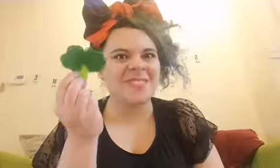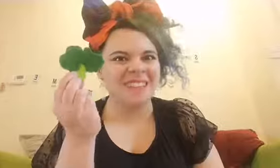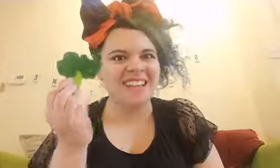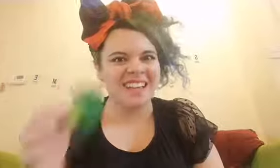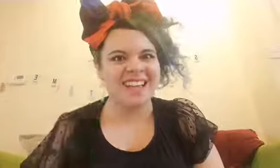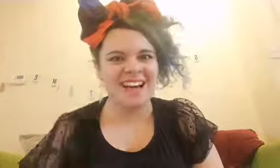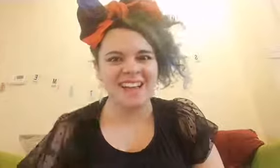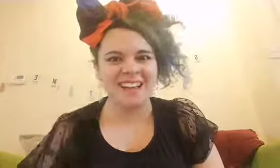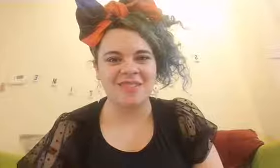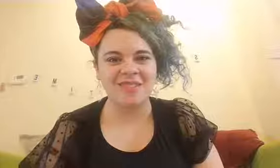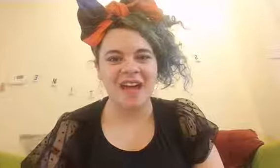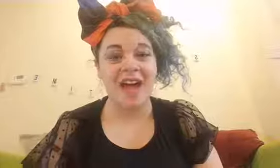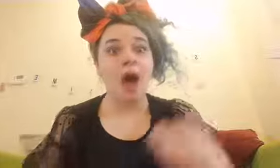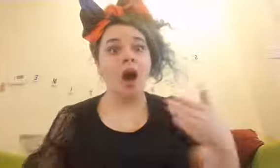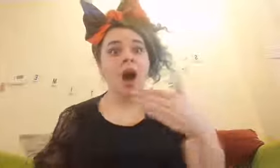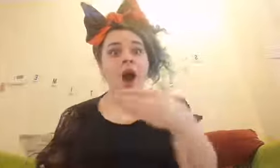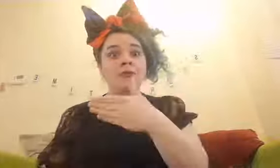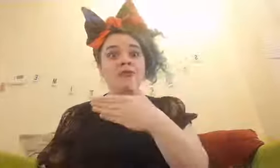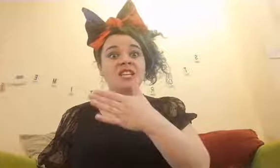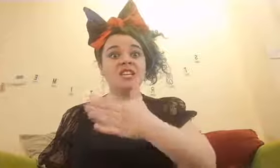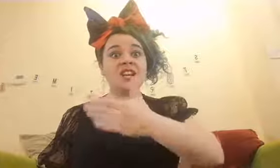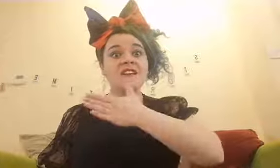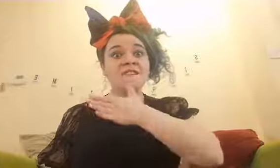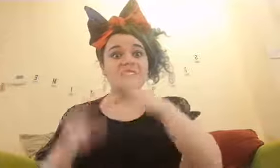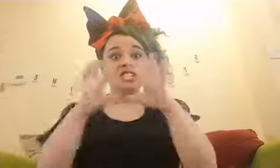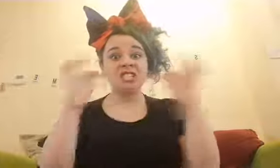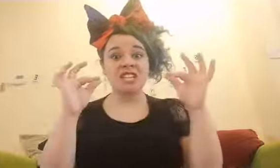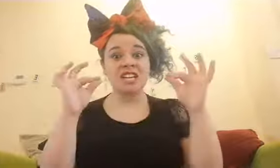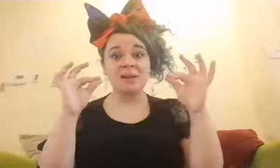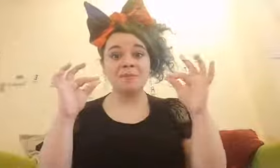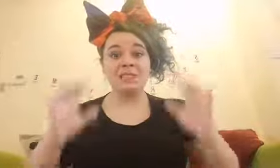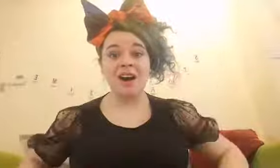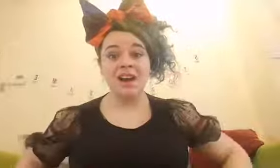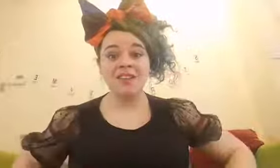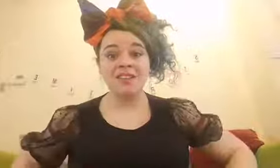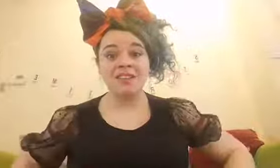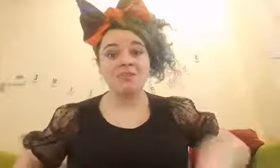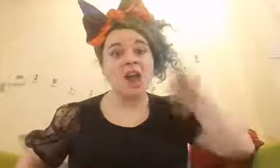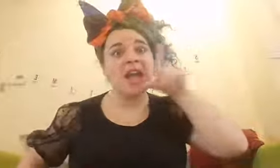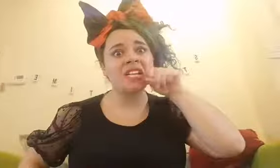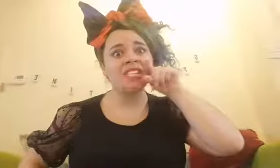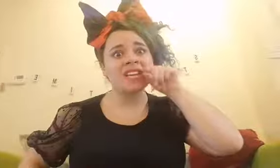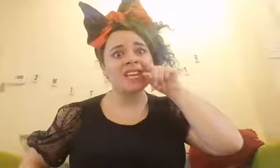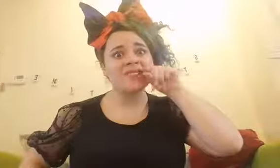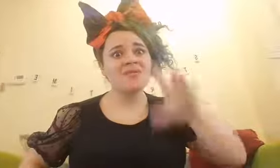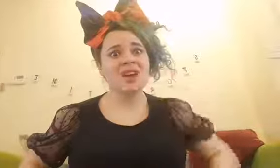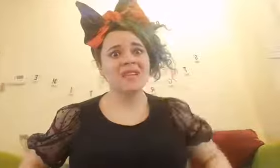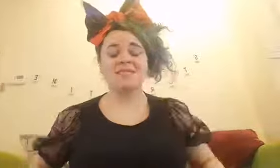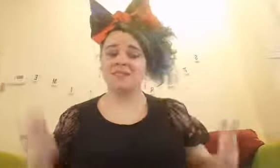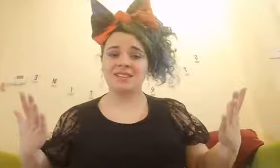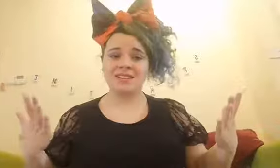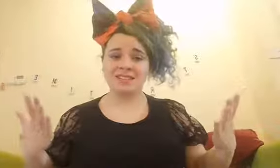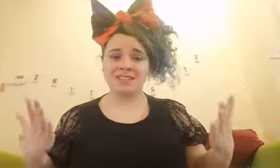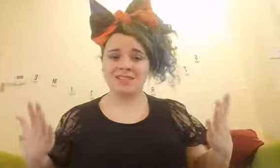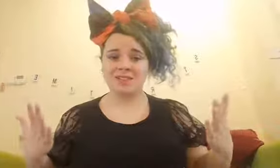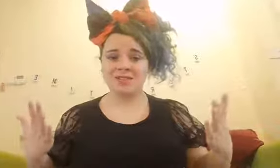definitely. I love that. fish and chips. I think that's right. Chicken and rice. I don't know the sign for rice,